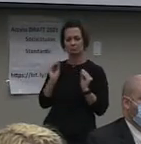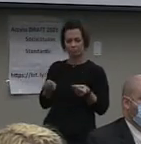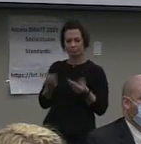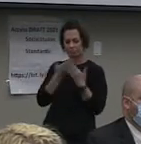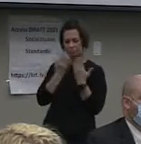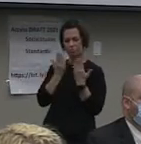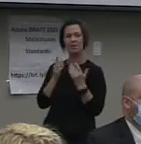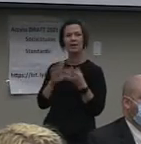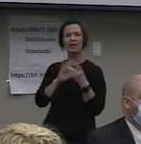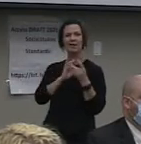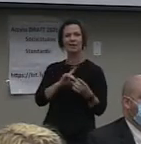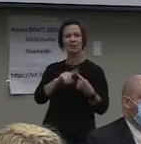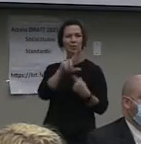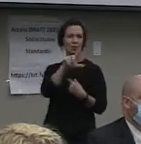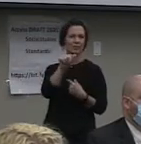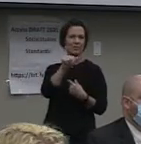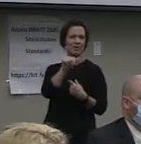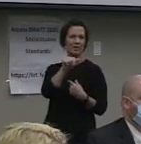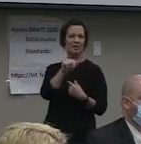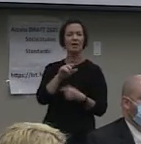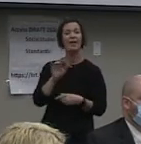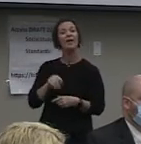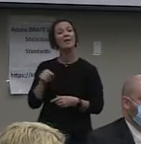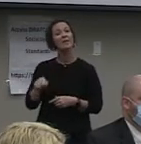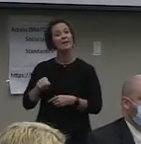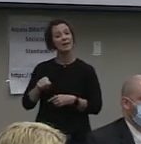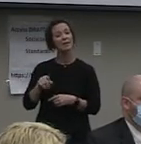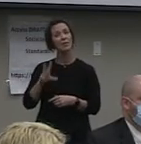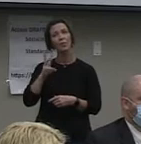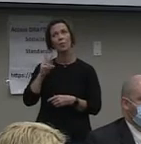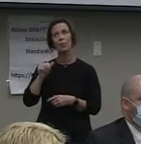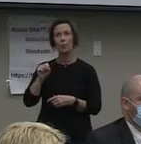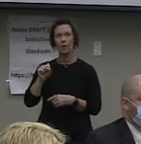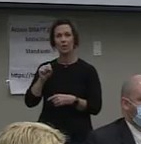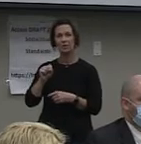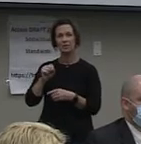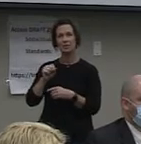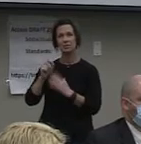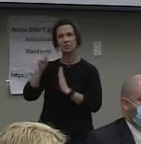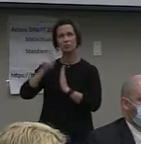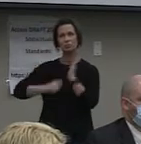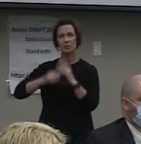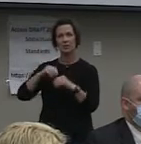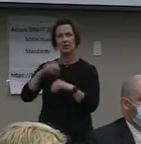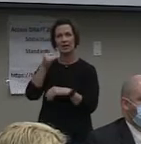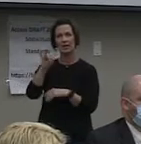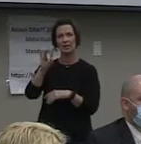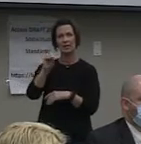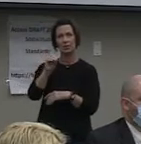Louisiana. The Napoleonic Code was drafted in 1804.